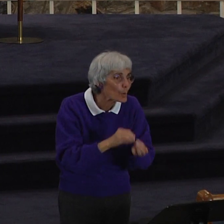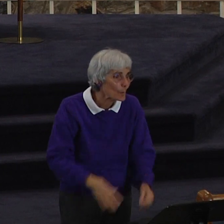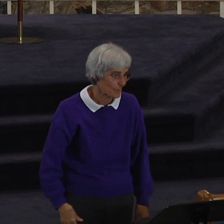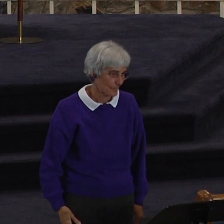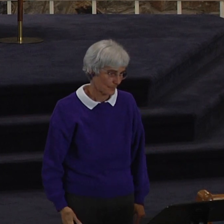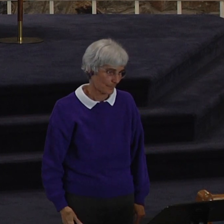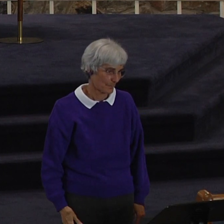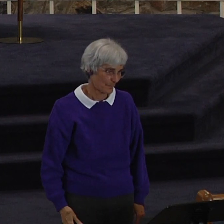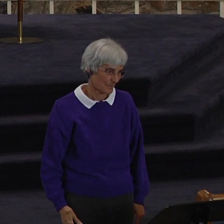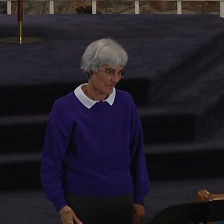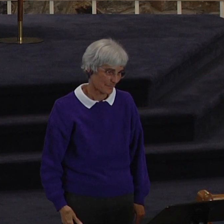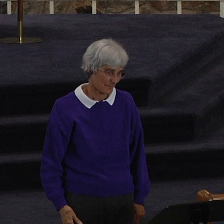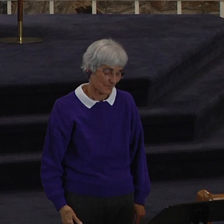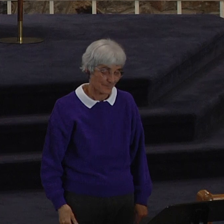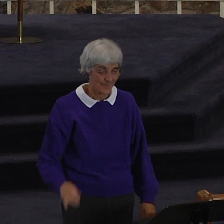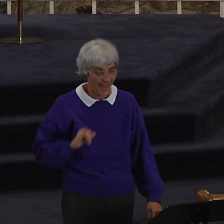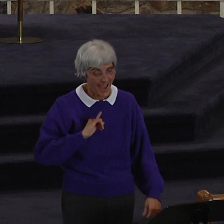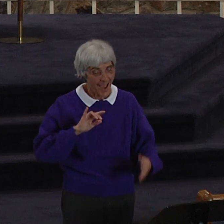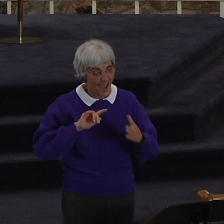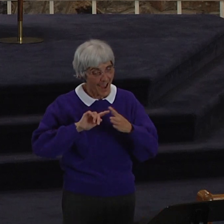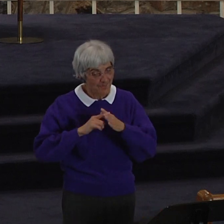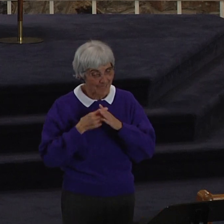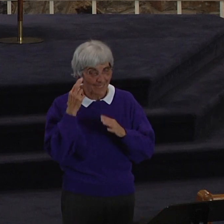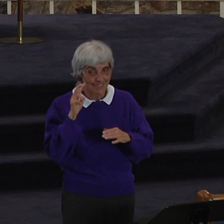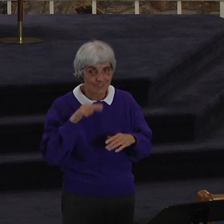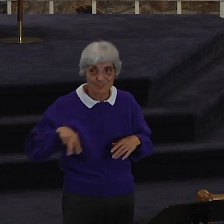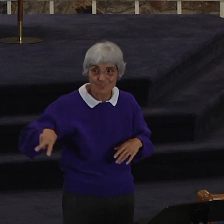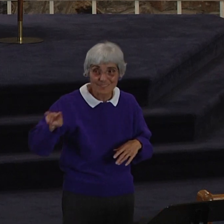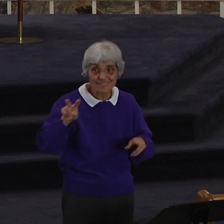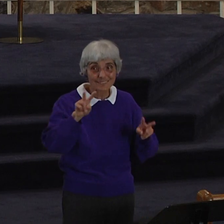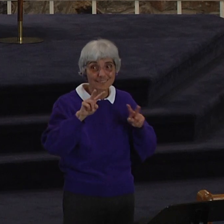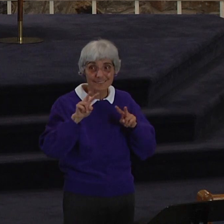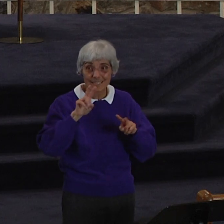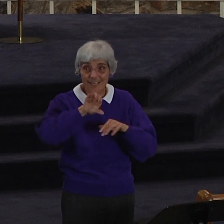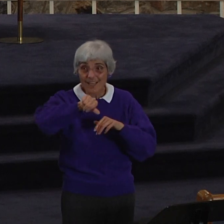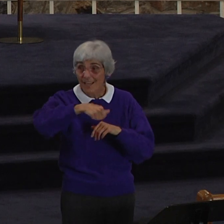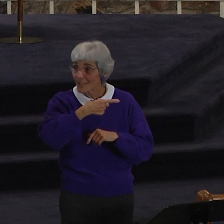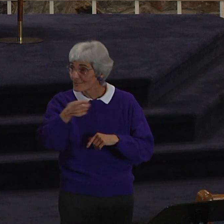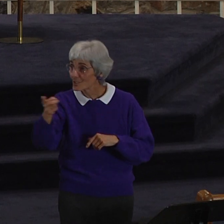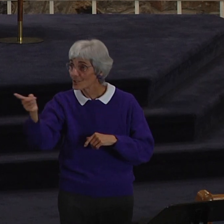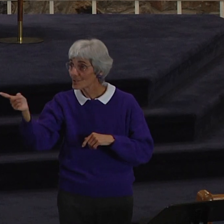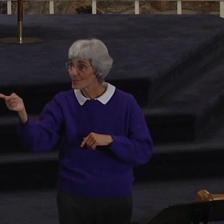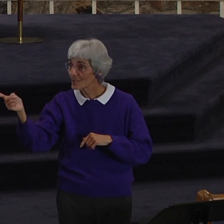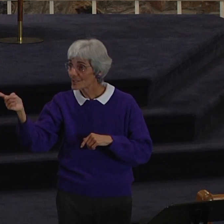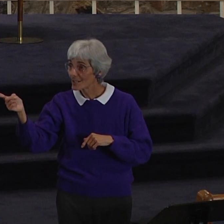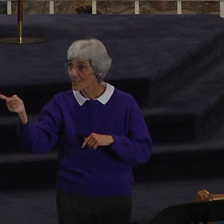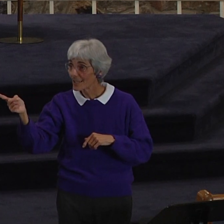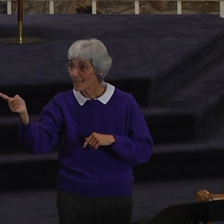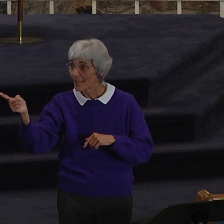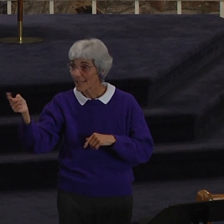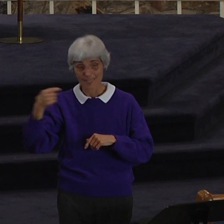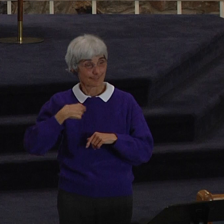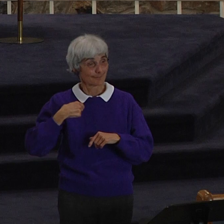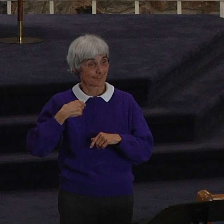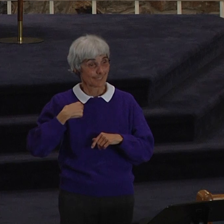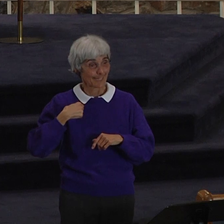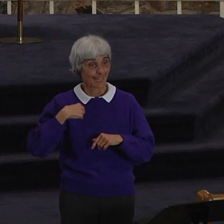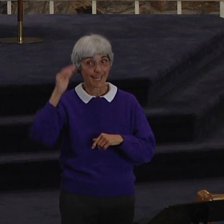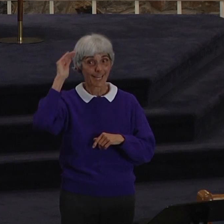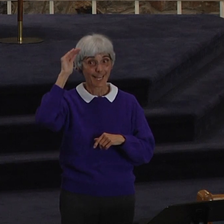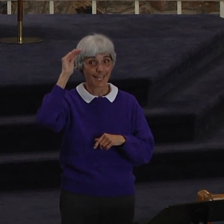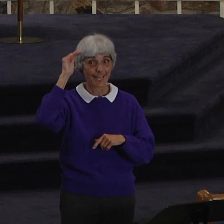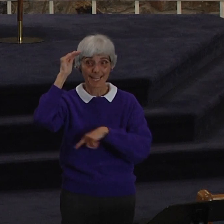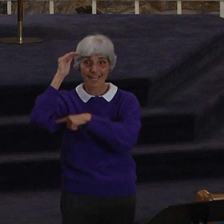my self-centeredness to look out and see all of you in your